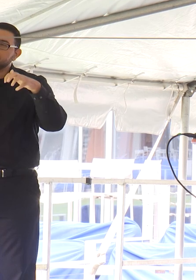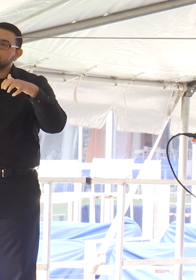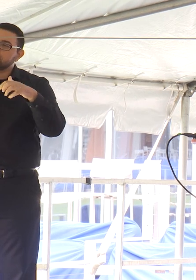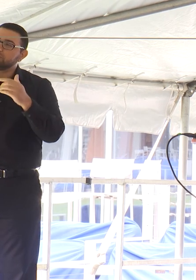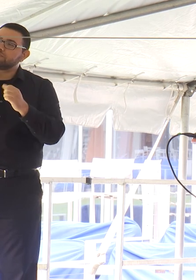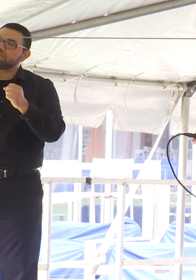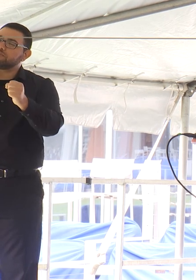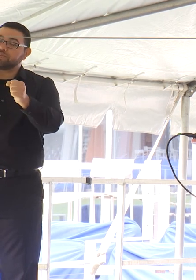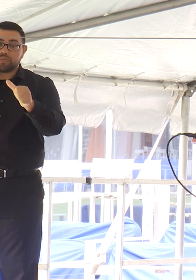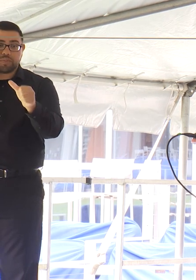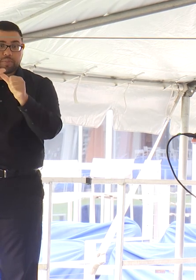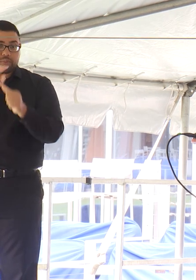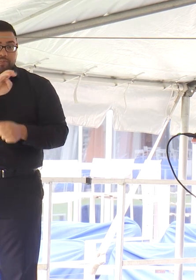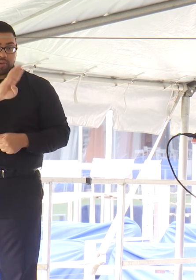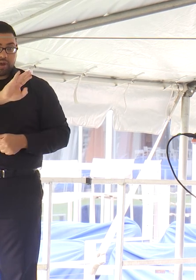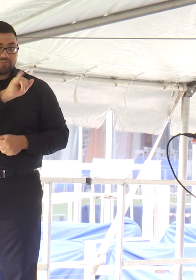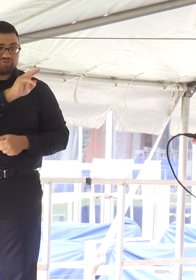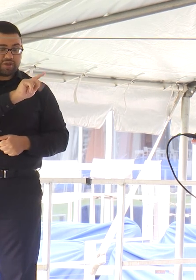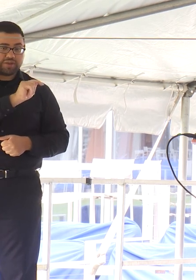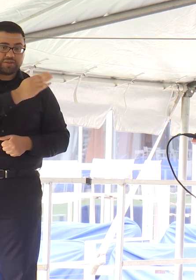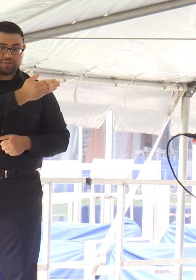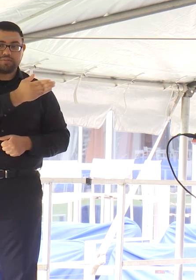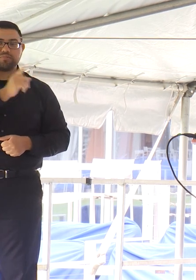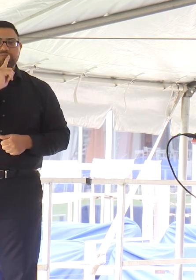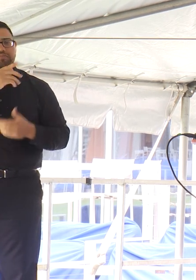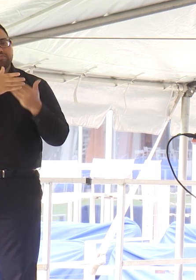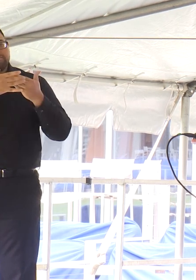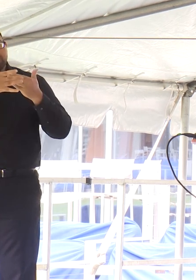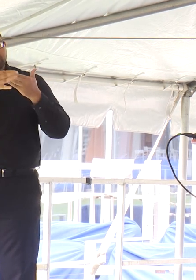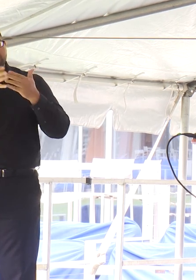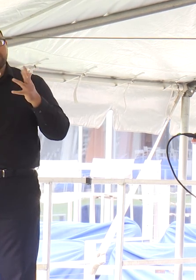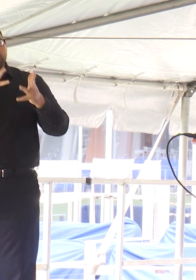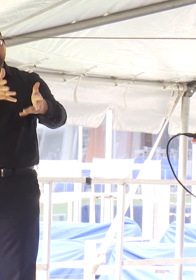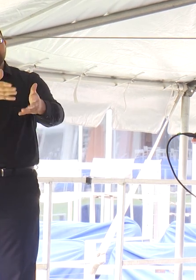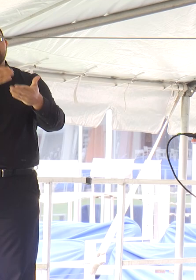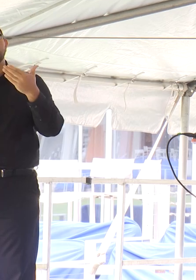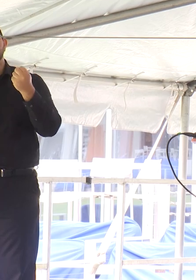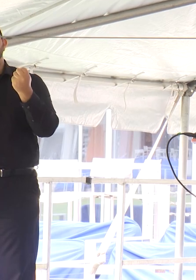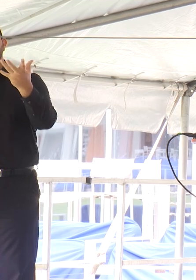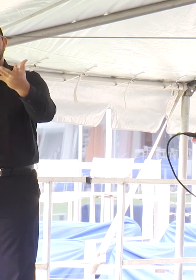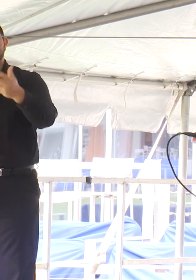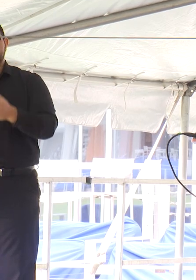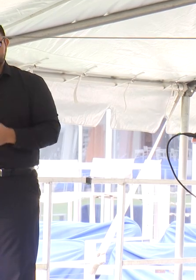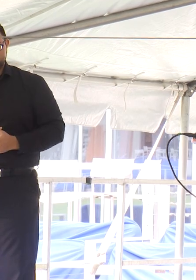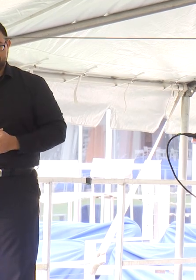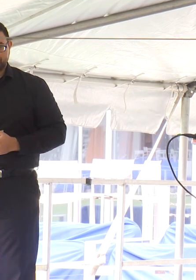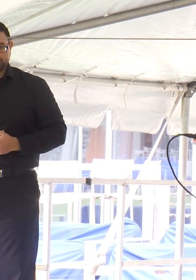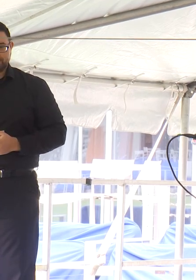remember Bob and Janet and the legacy they're leaving. So thanks so much.